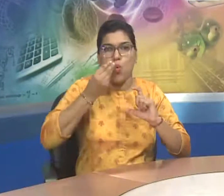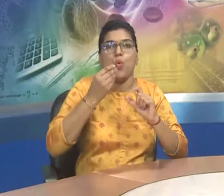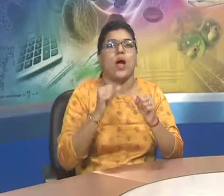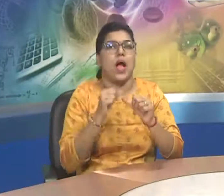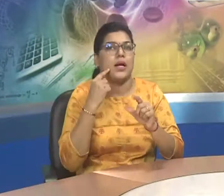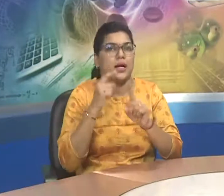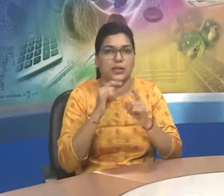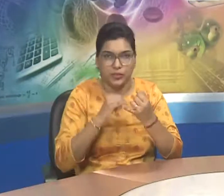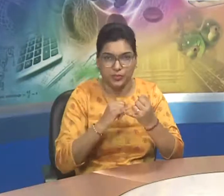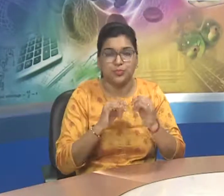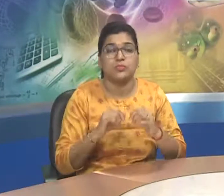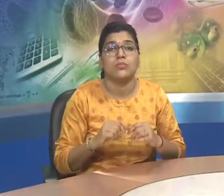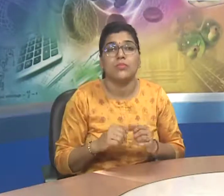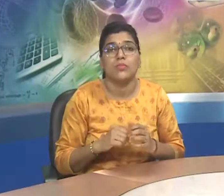the responsibility